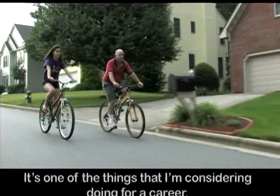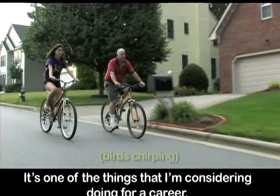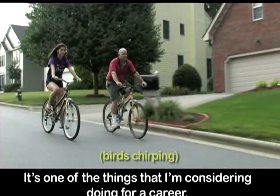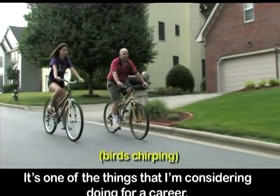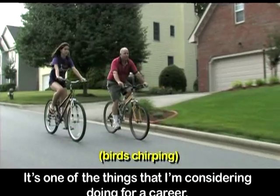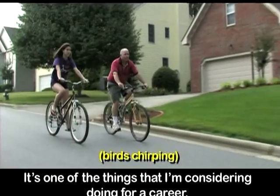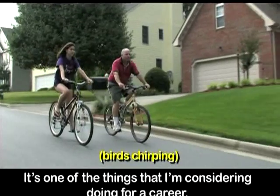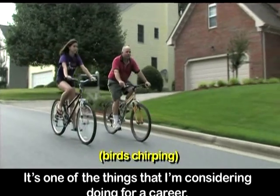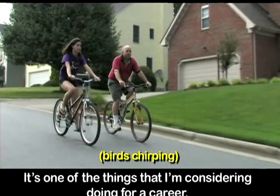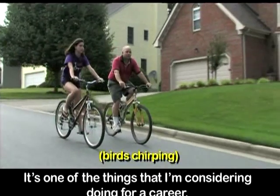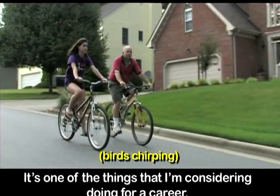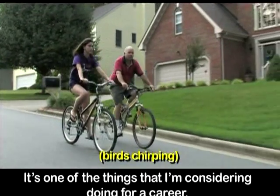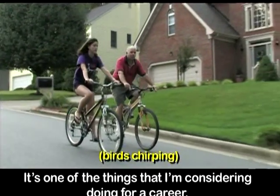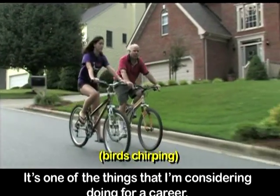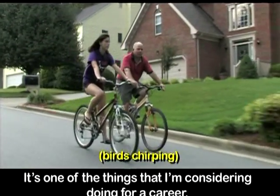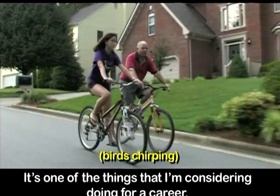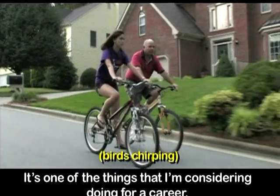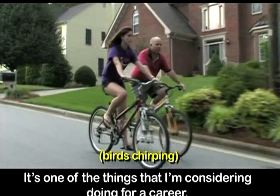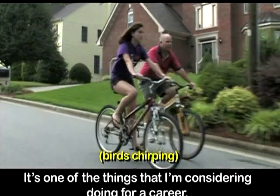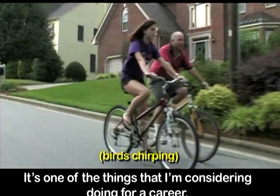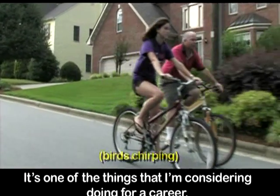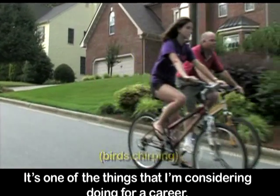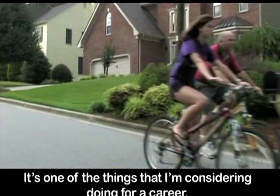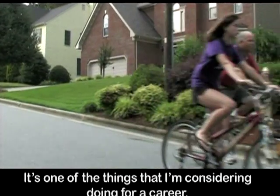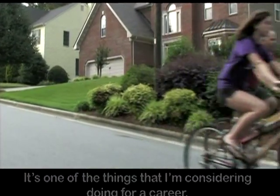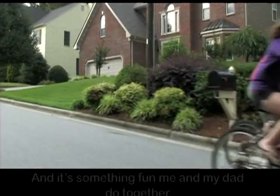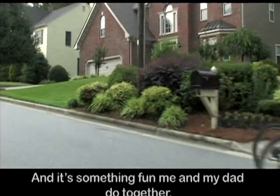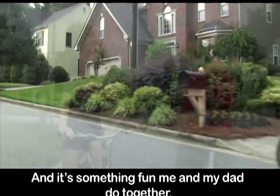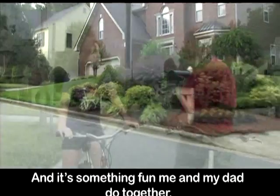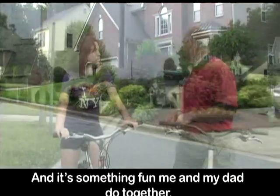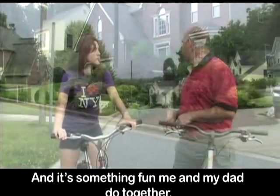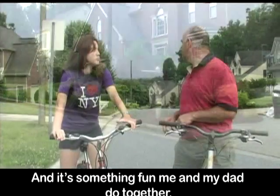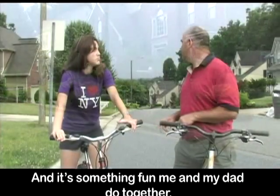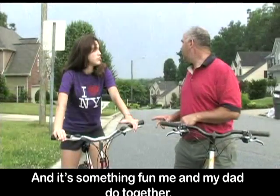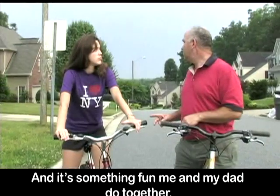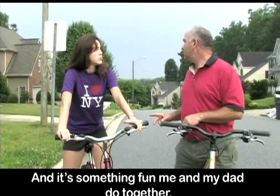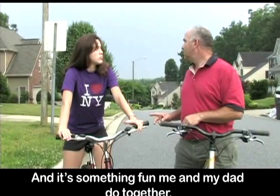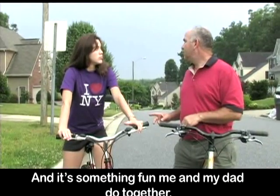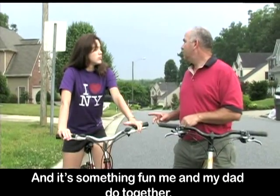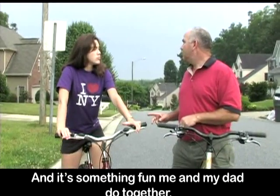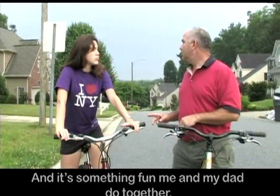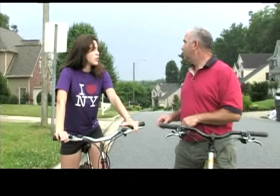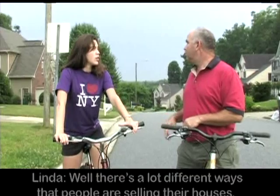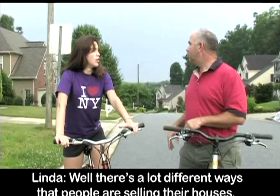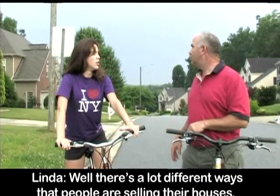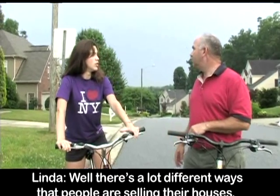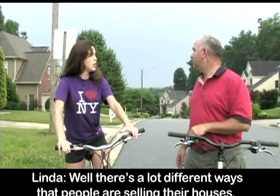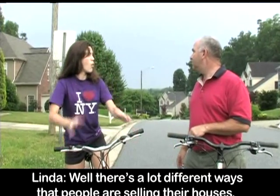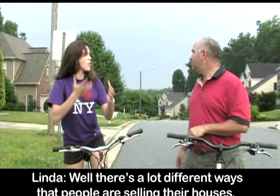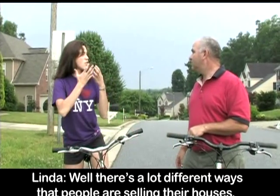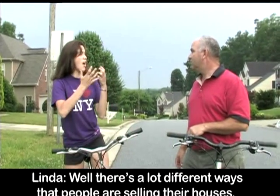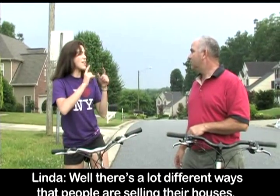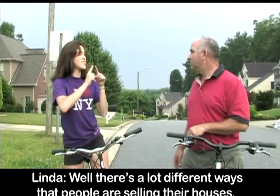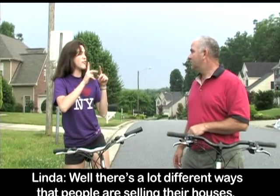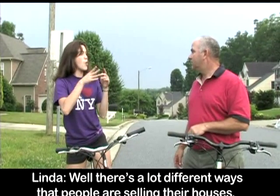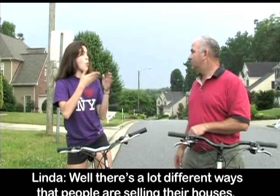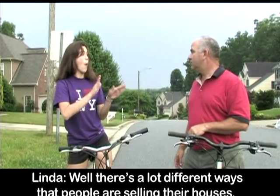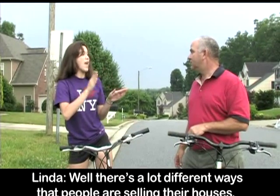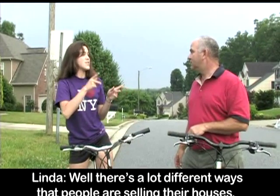It's one of the things that I'm considering doing for a career. That's something fun me and my dad do together. Well, there's a lot of different ways that